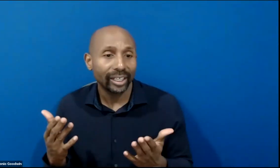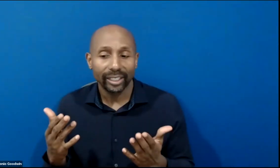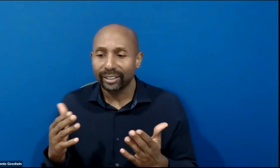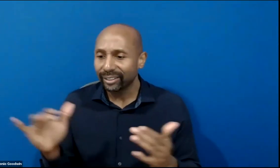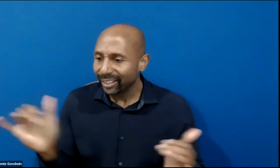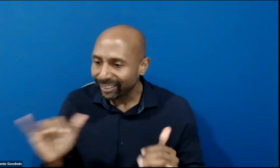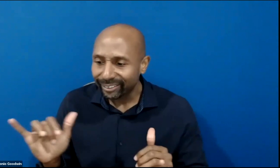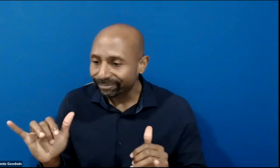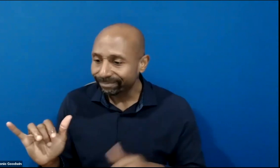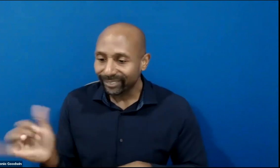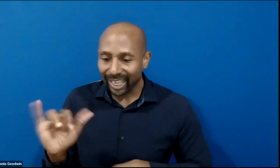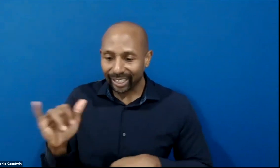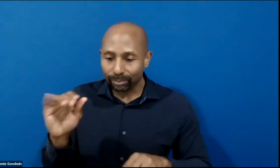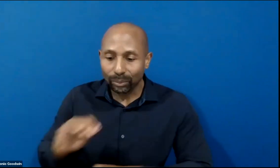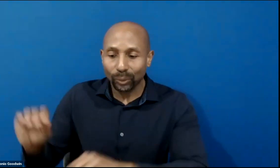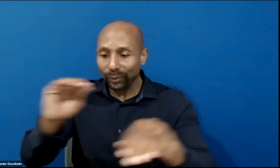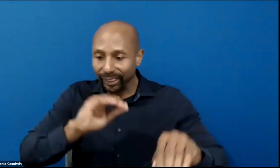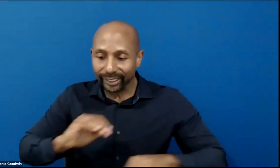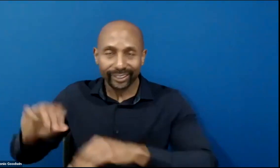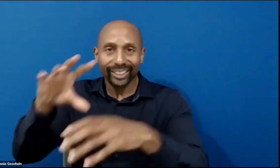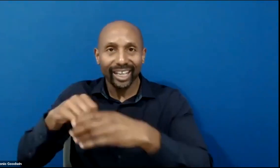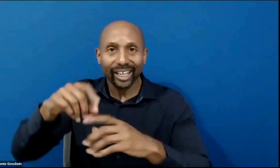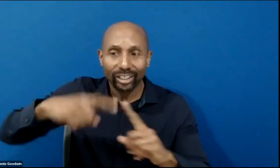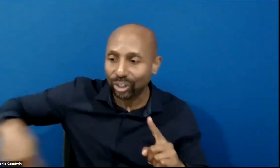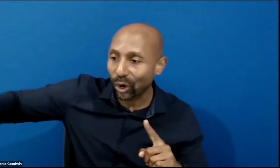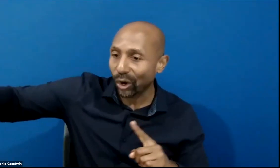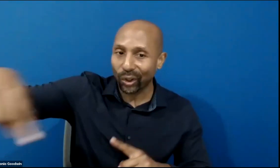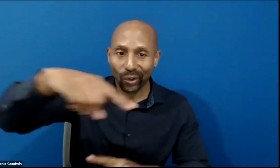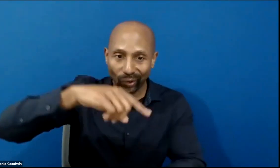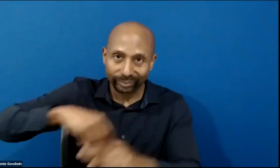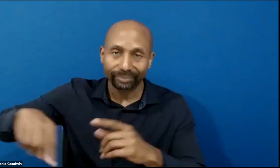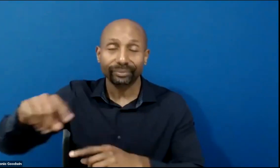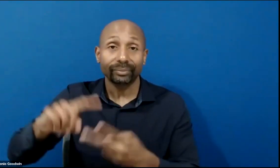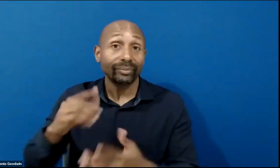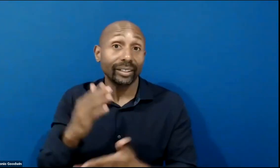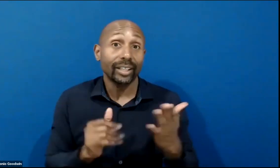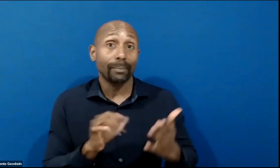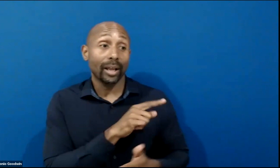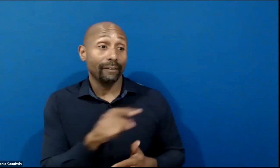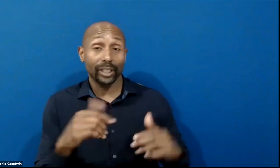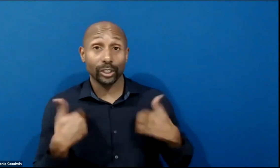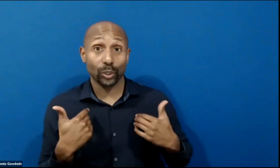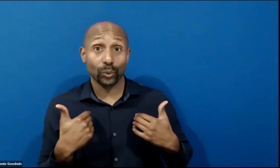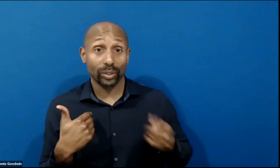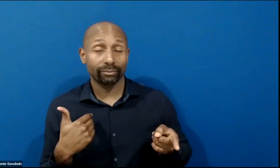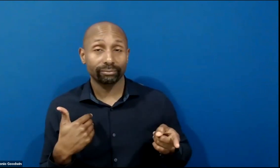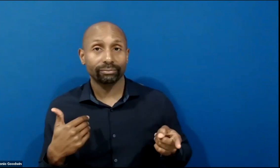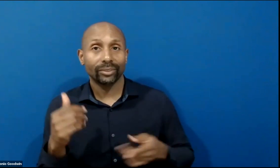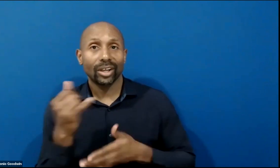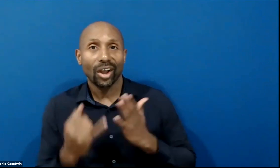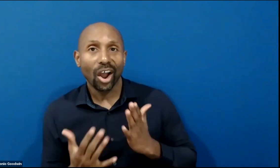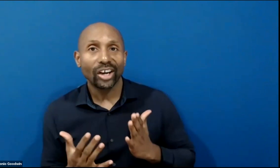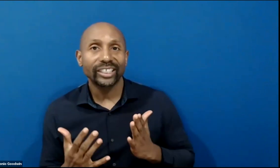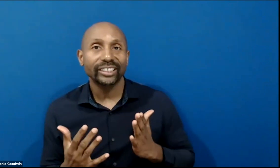We were, you know, some of the artists were, some of the youth were artists and wanted to share their poetry or